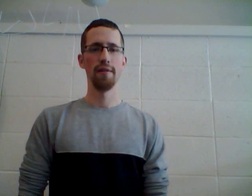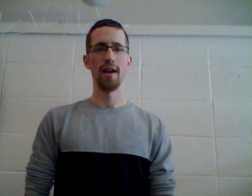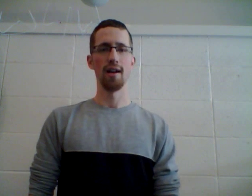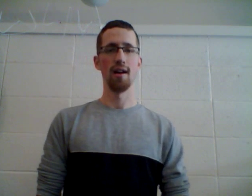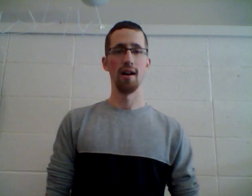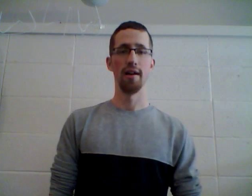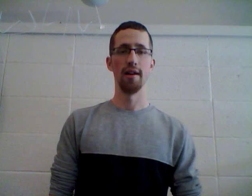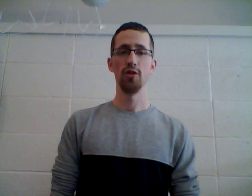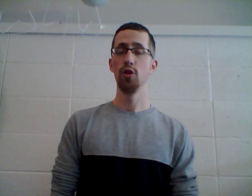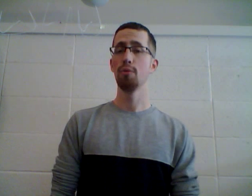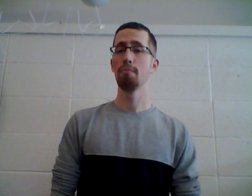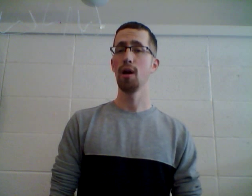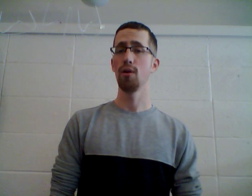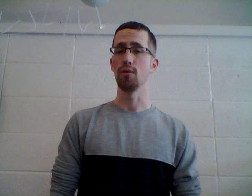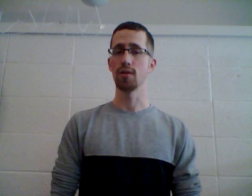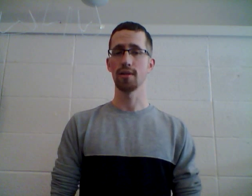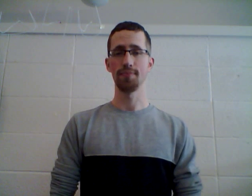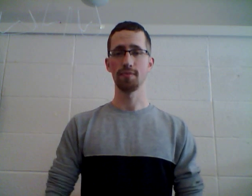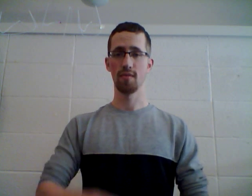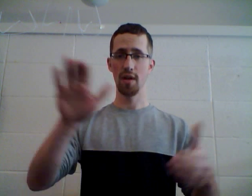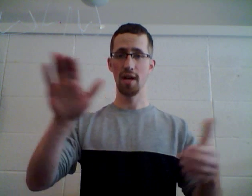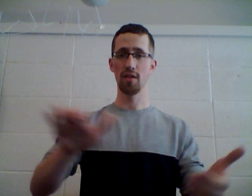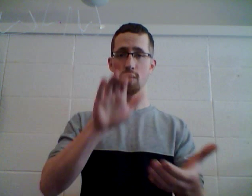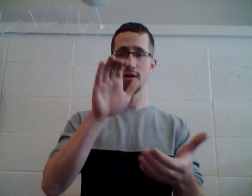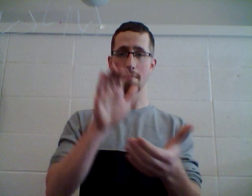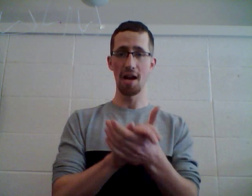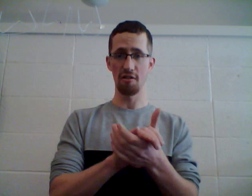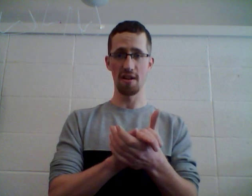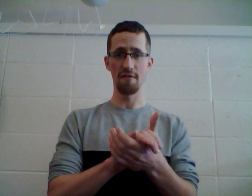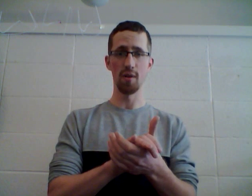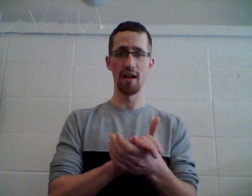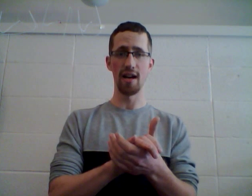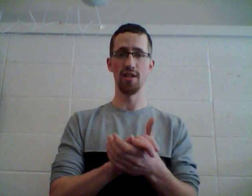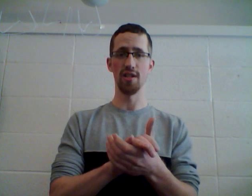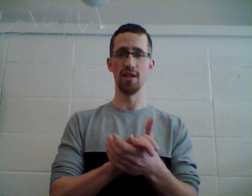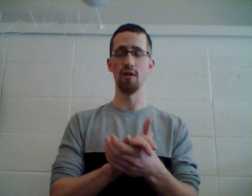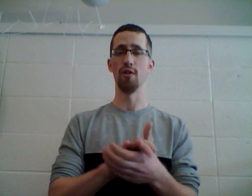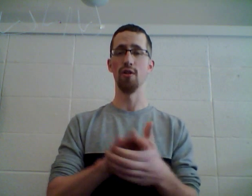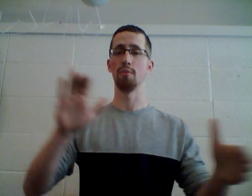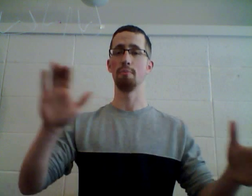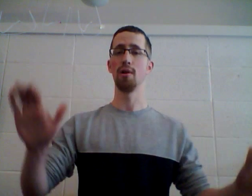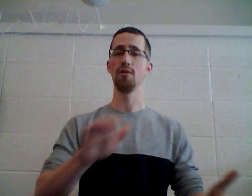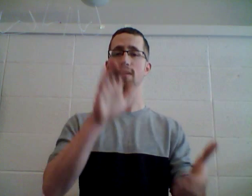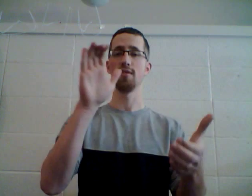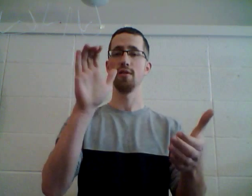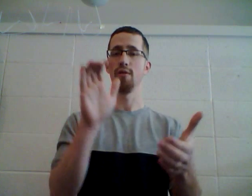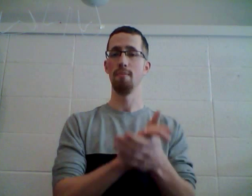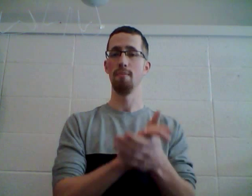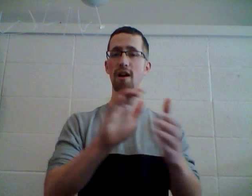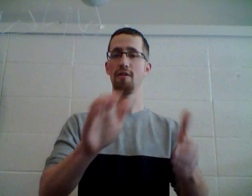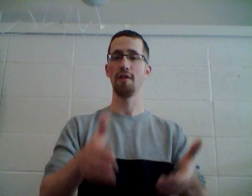Okay, to propose. We had the word marry from the last video, so to propose is to